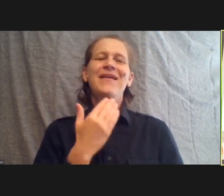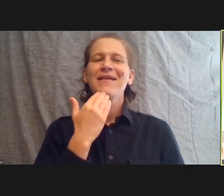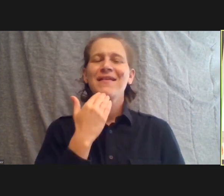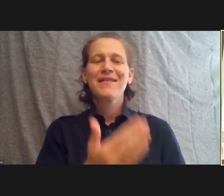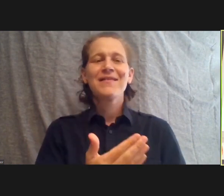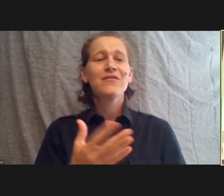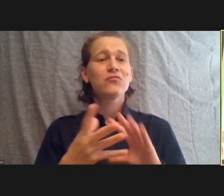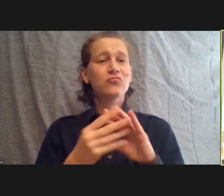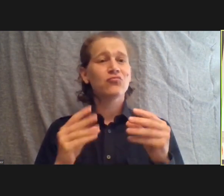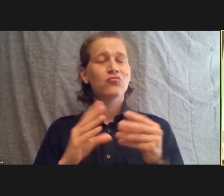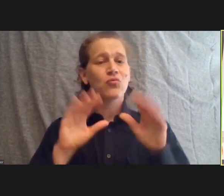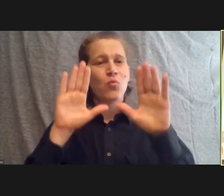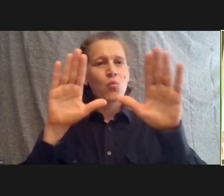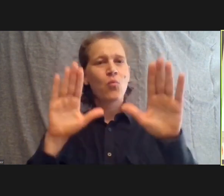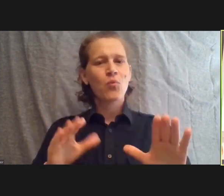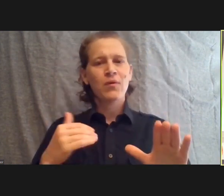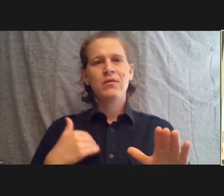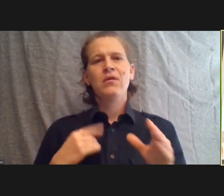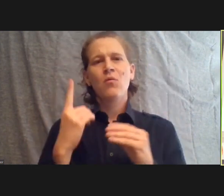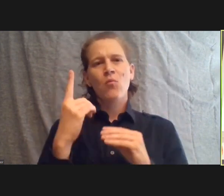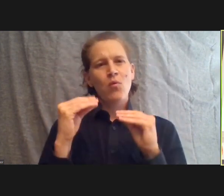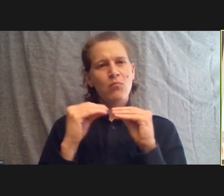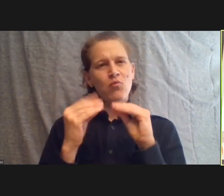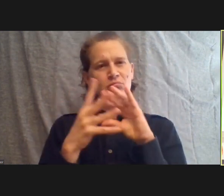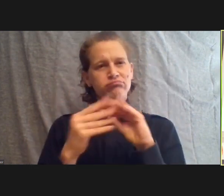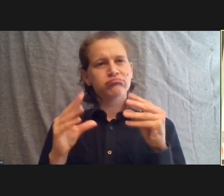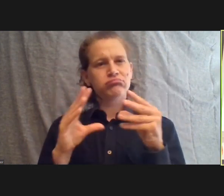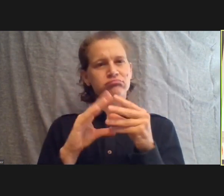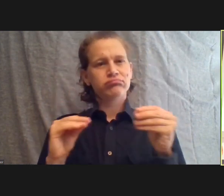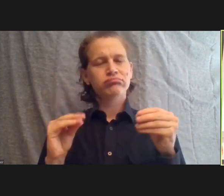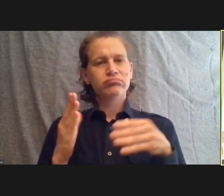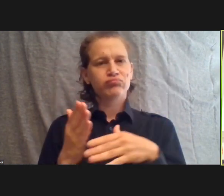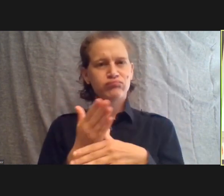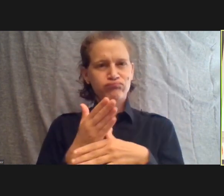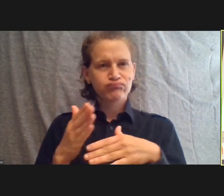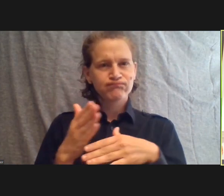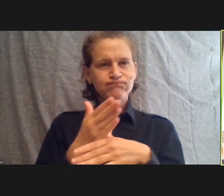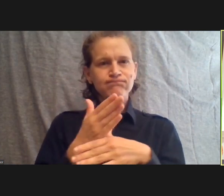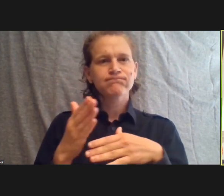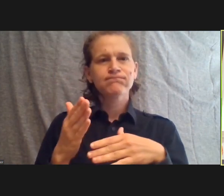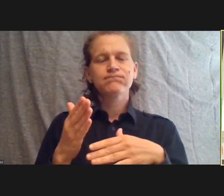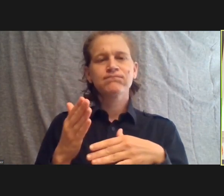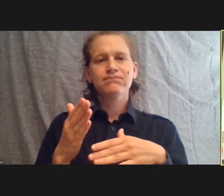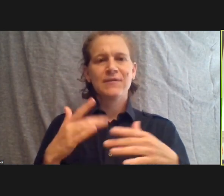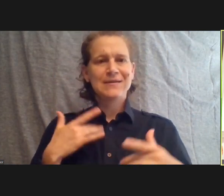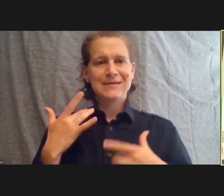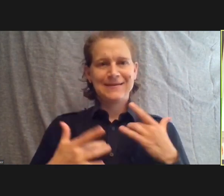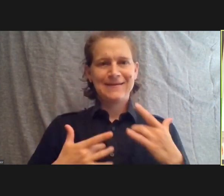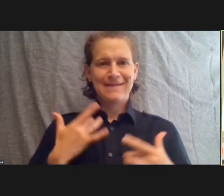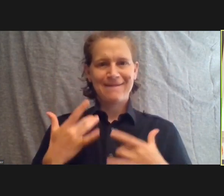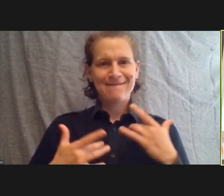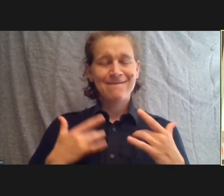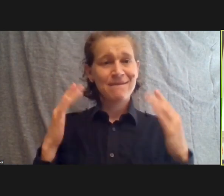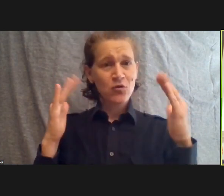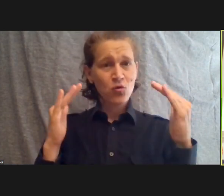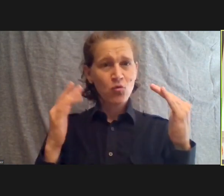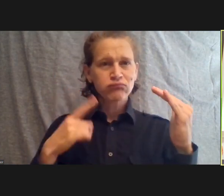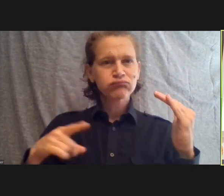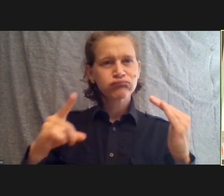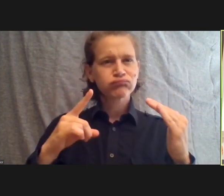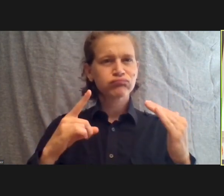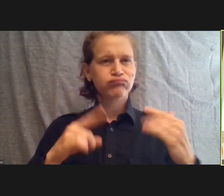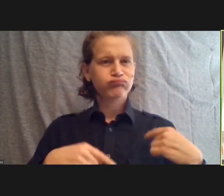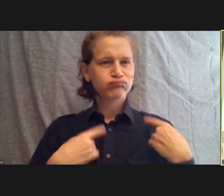All right, we have one more story left to share, and real excited. Hope you guys have been